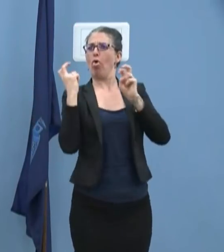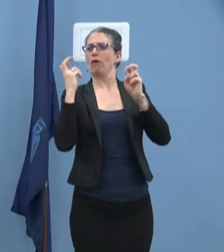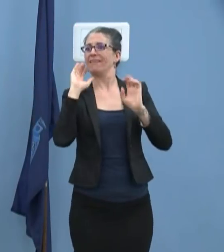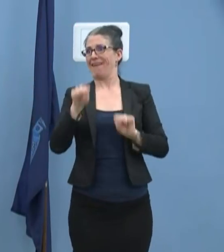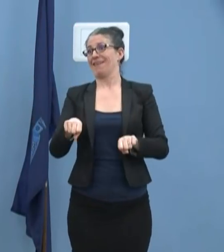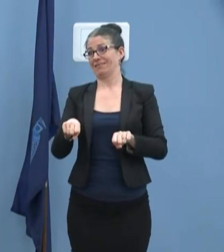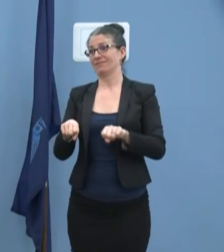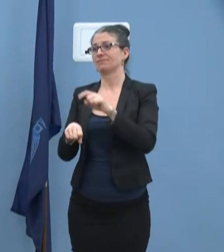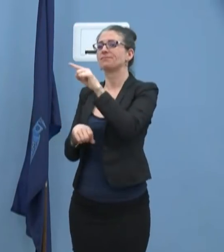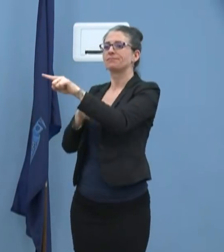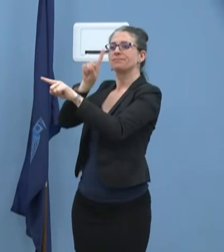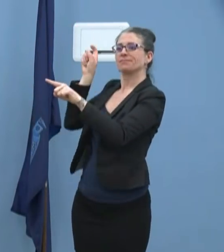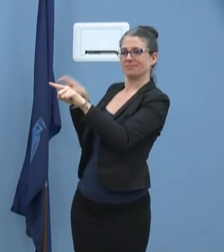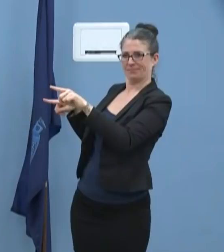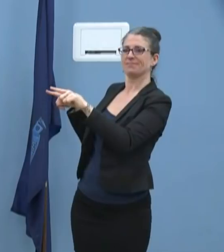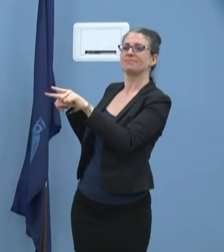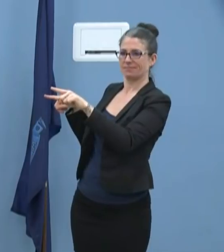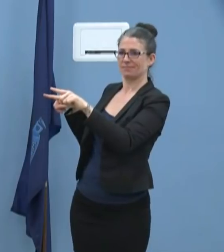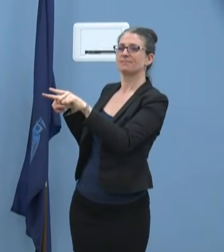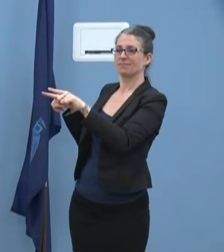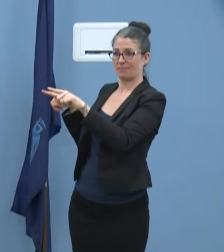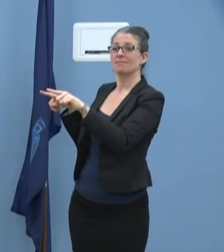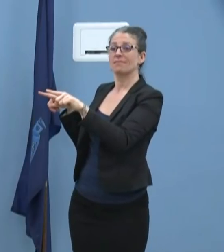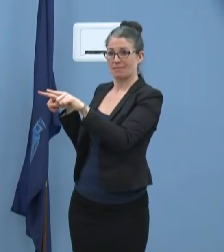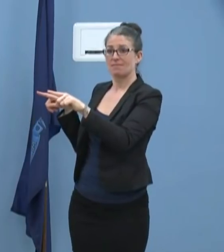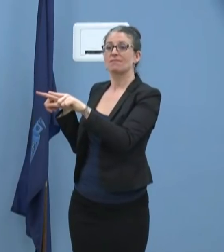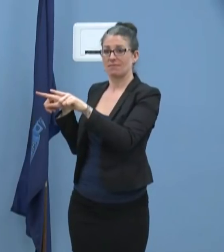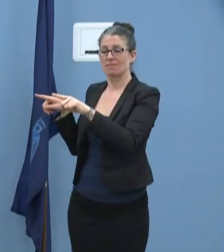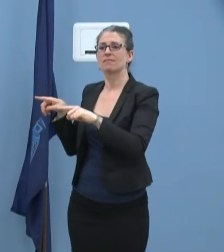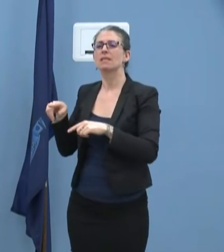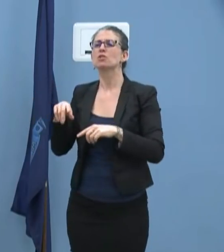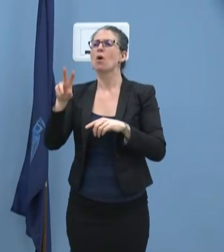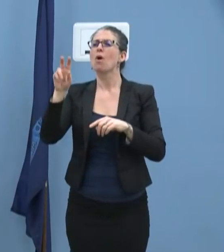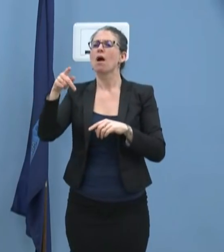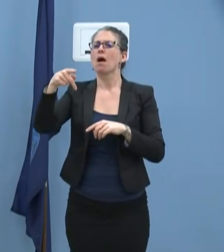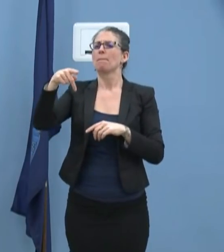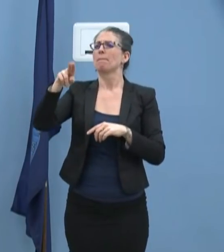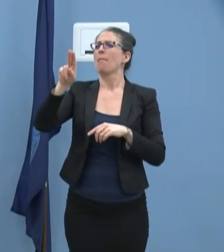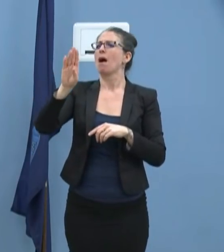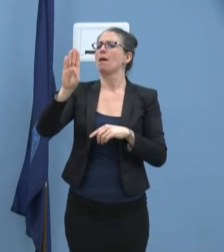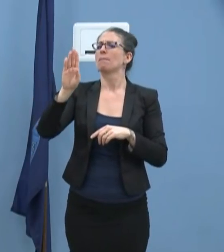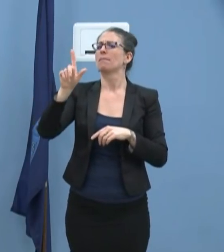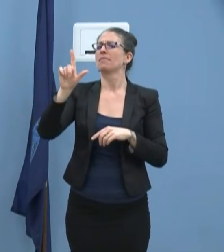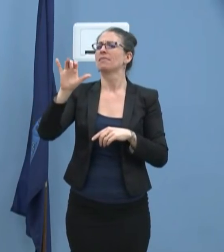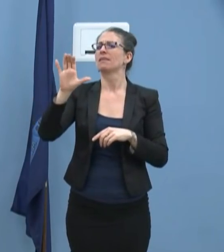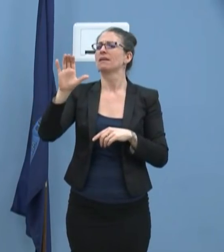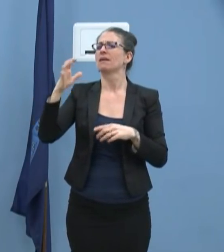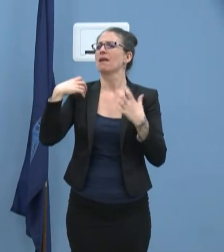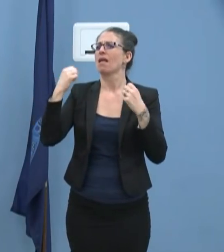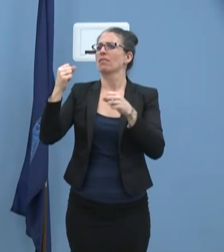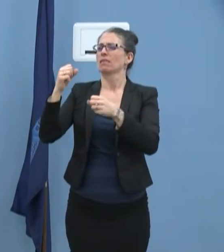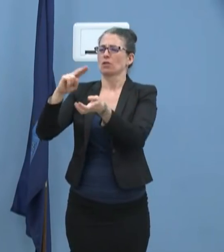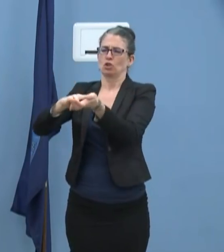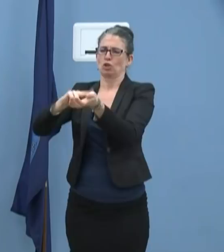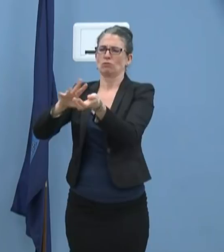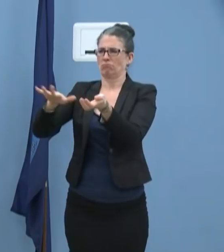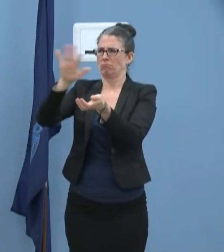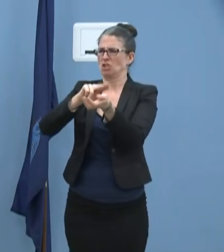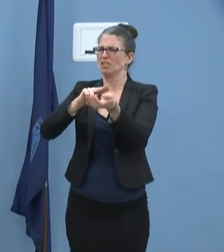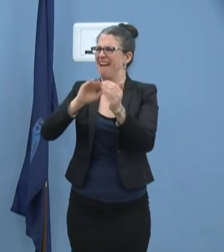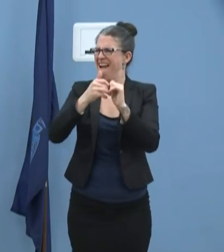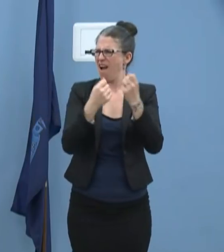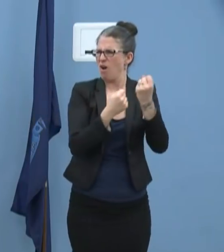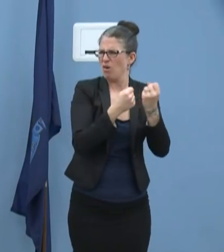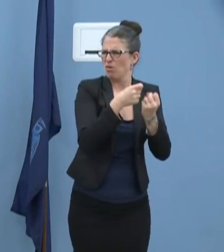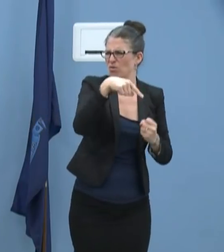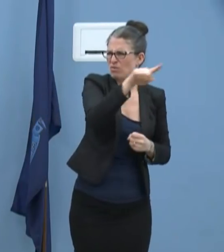public health nurses. Is there a specific number of public health nurses you're looking to hire with the additional money? And secondly, can you talk a little